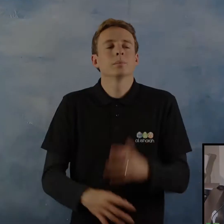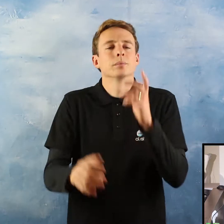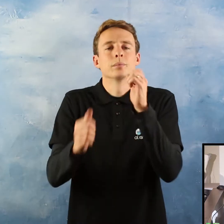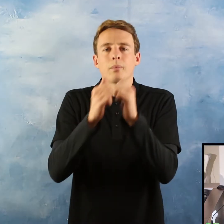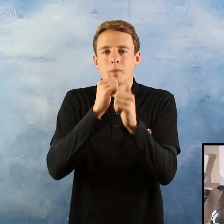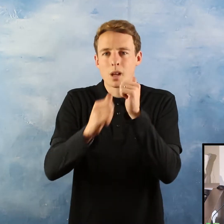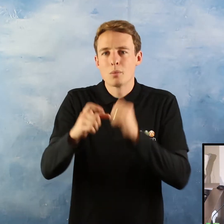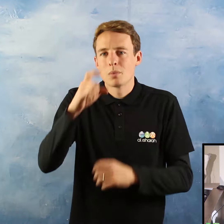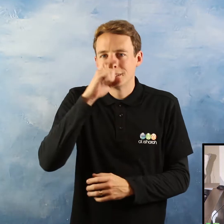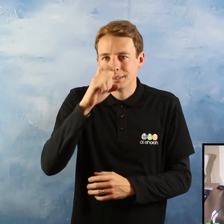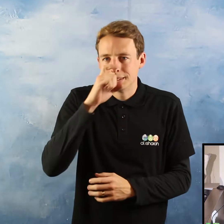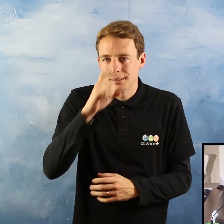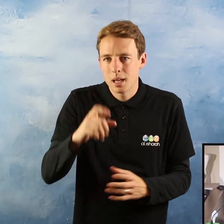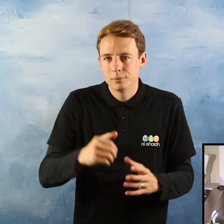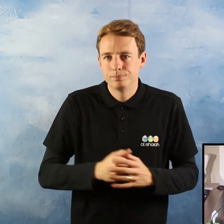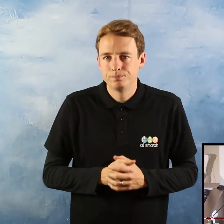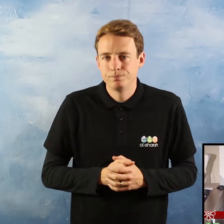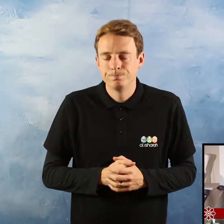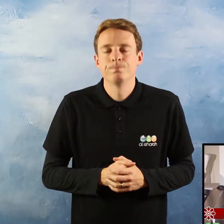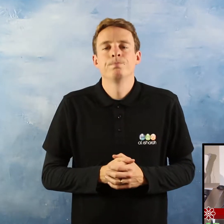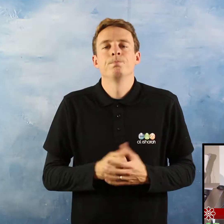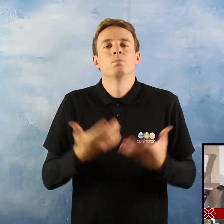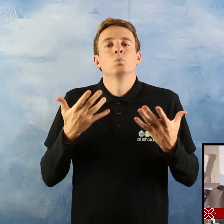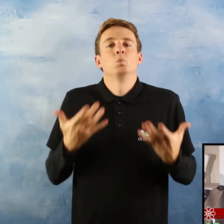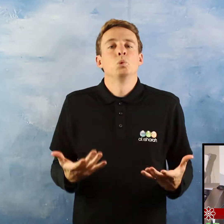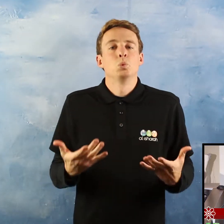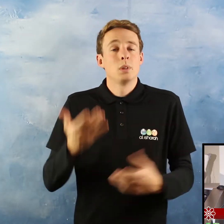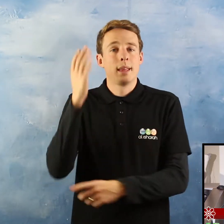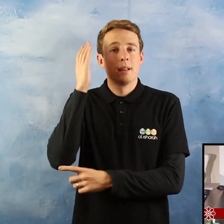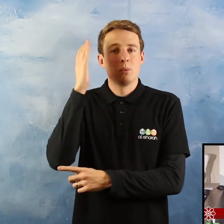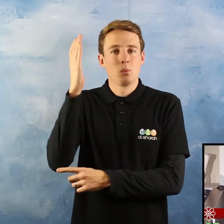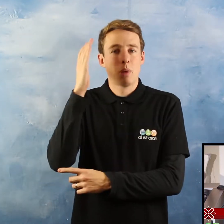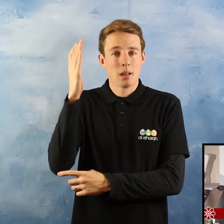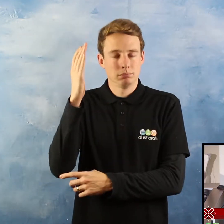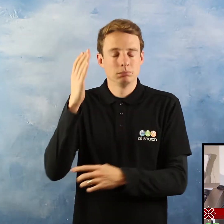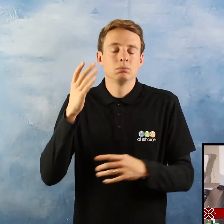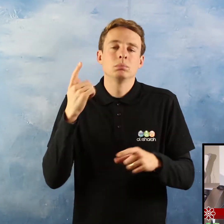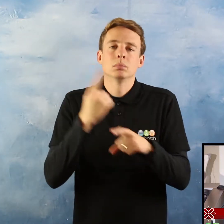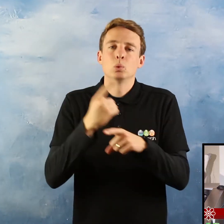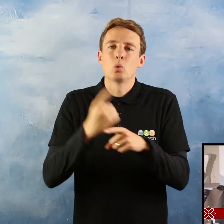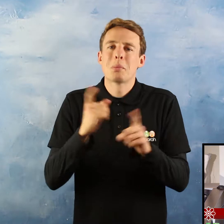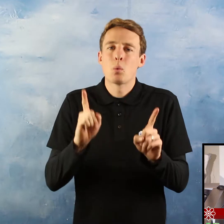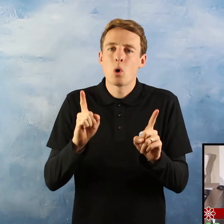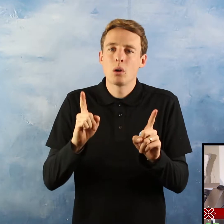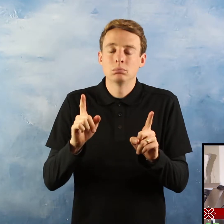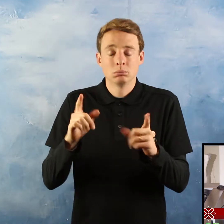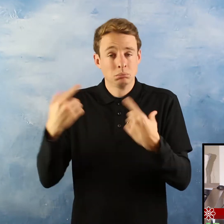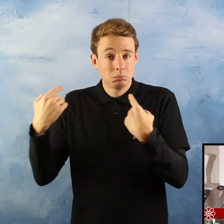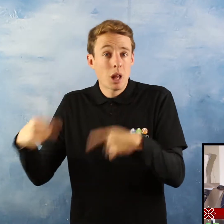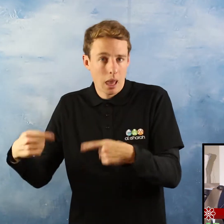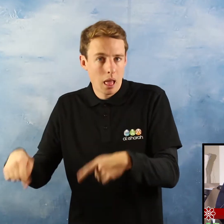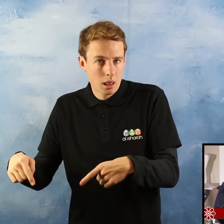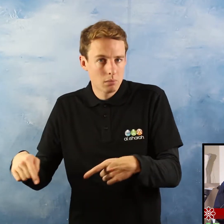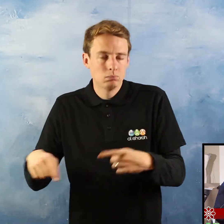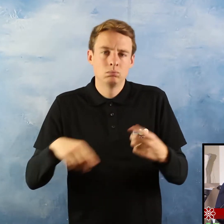My dear brothers and sisters, my khutbah today on Halal and Haram